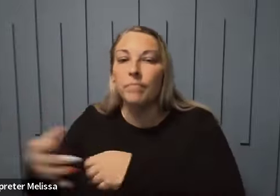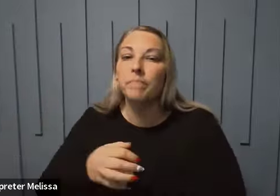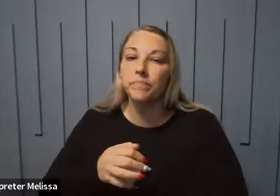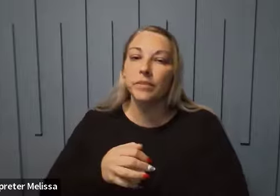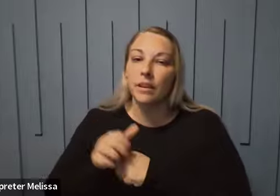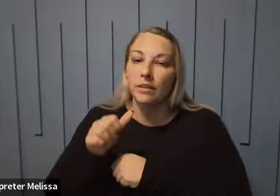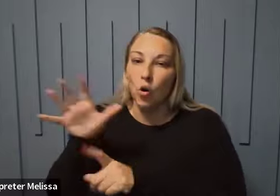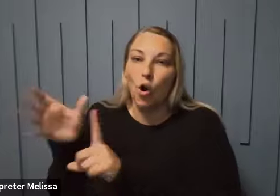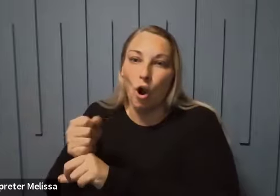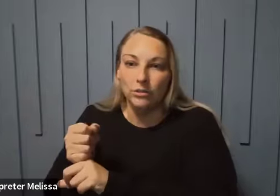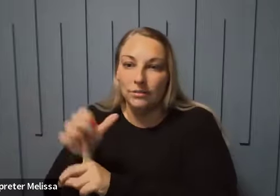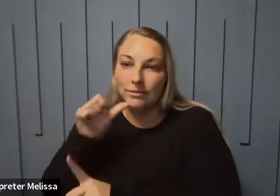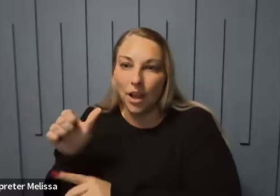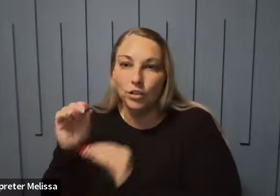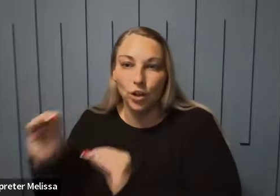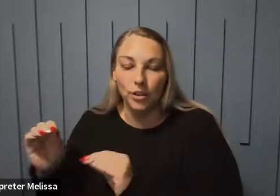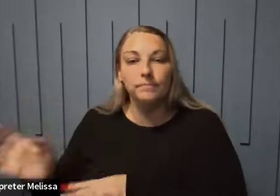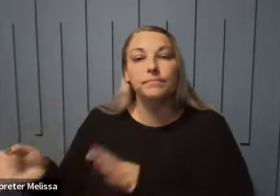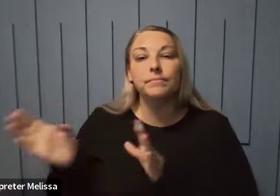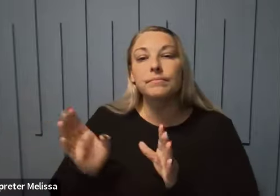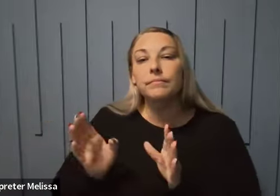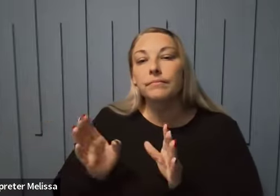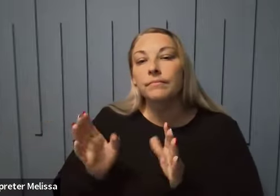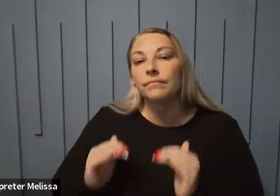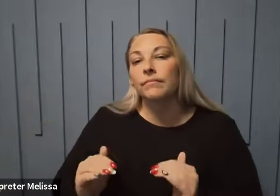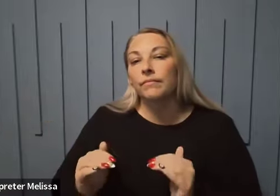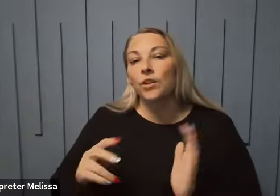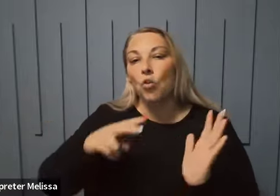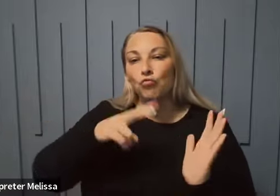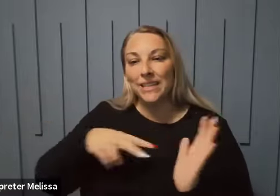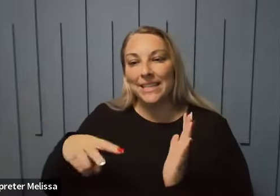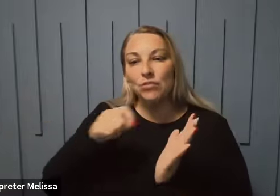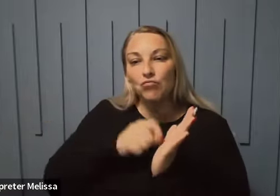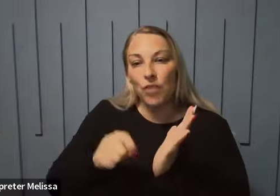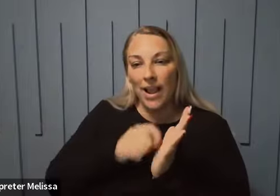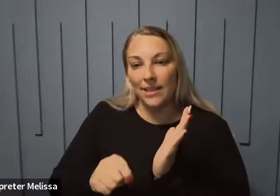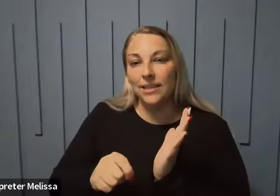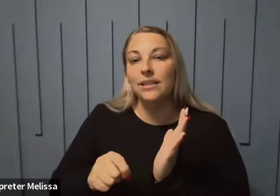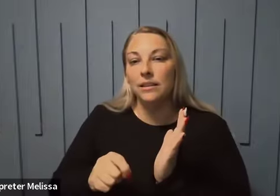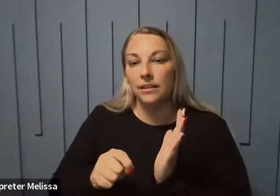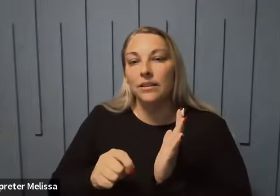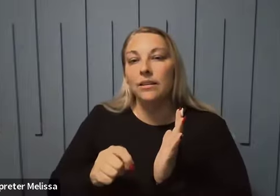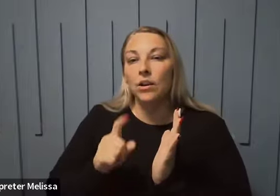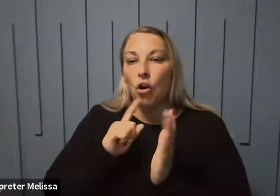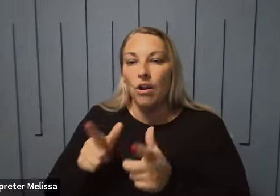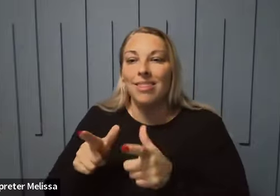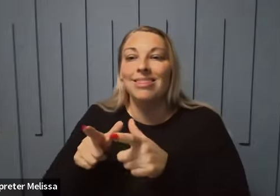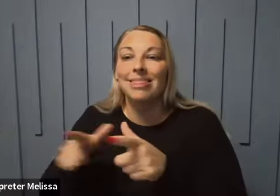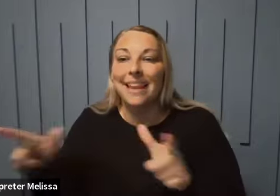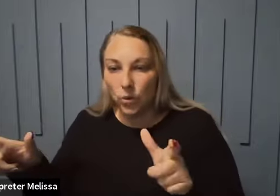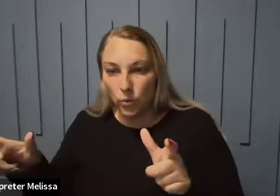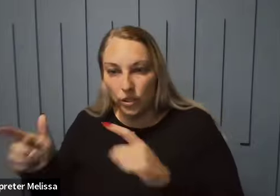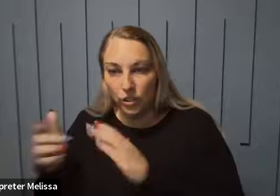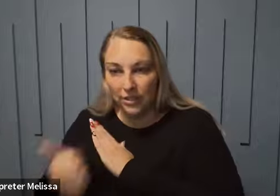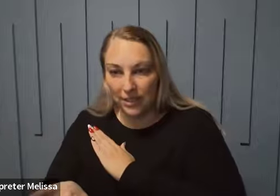Reading and writing are considered language skills. So literacy does fall under language. So this is